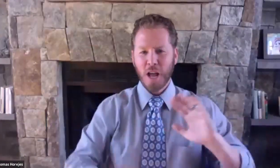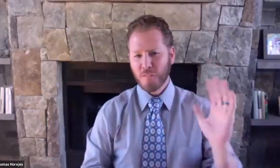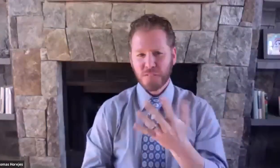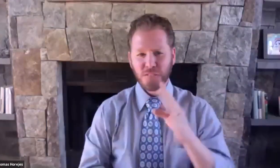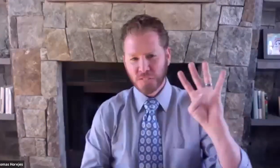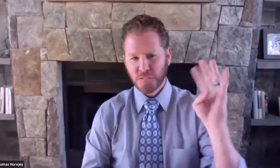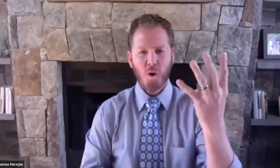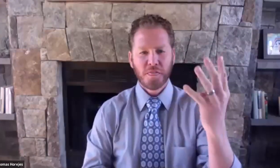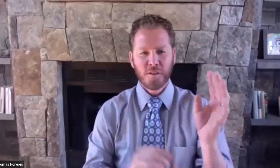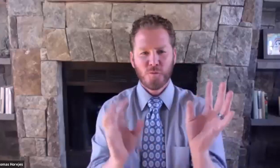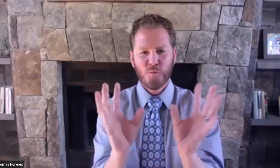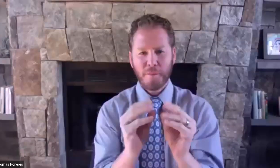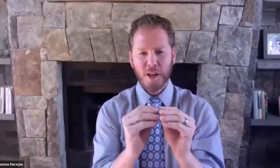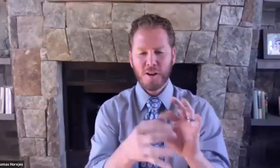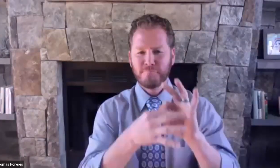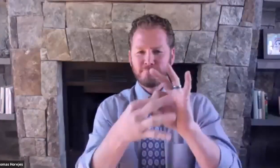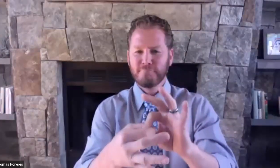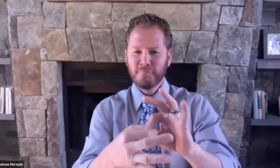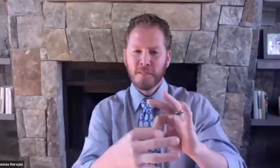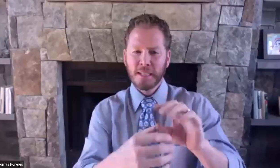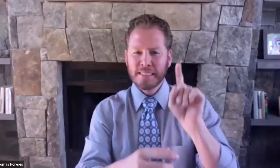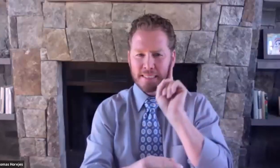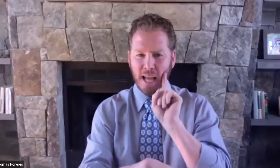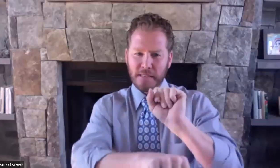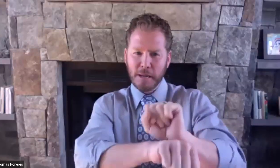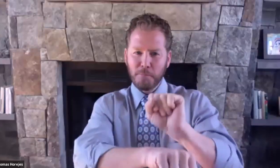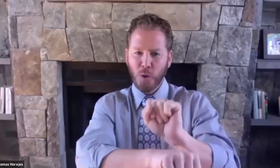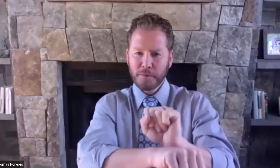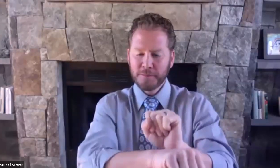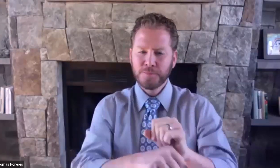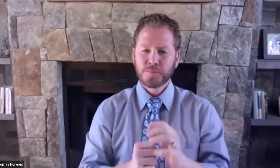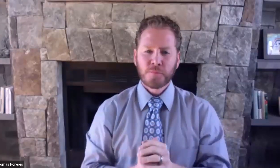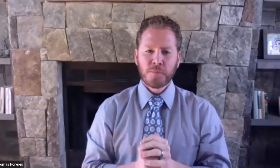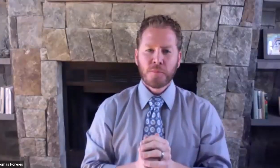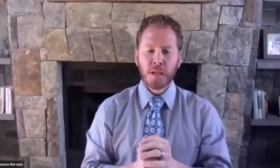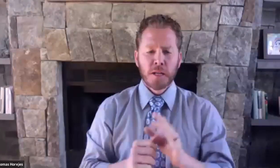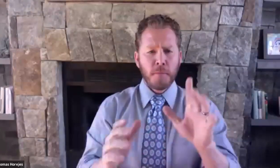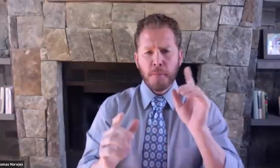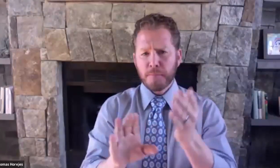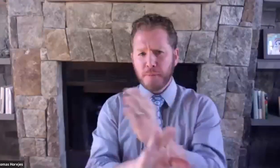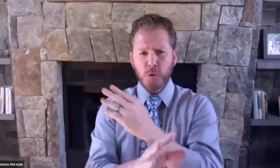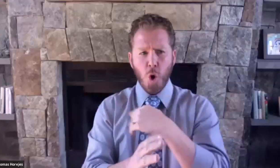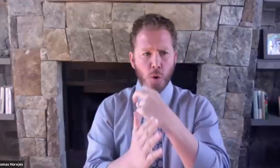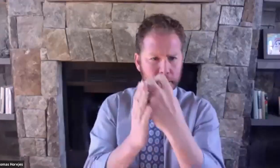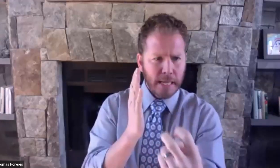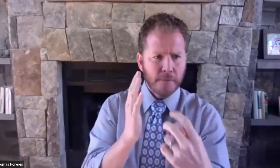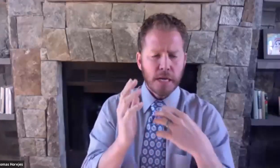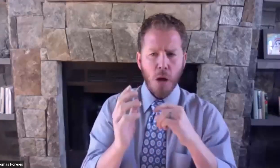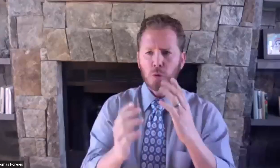I'm thrilled to welcome you to our fourth webinar on deaf employment.